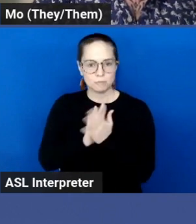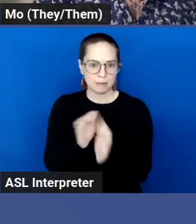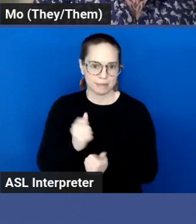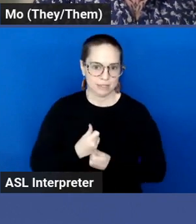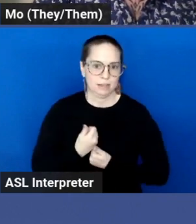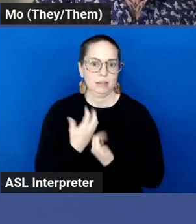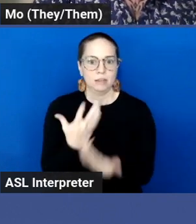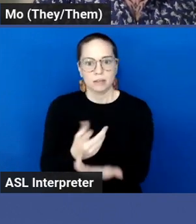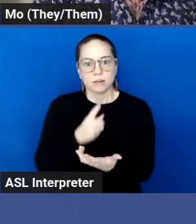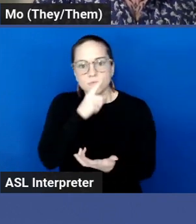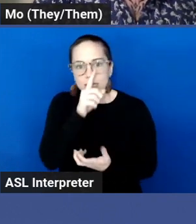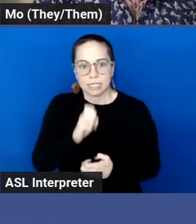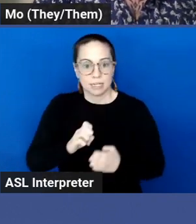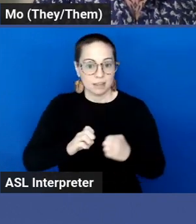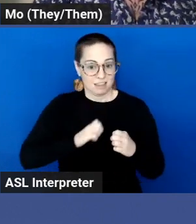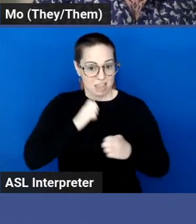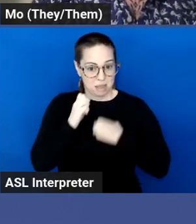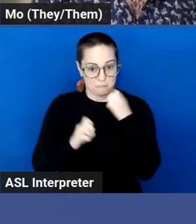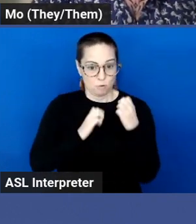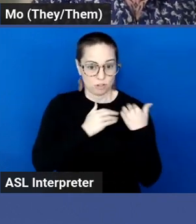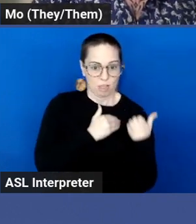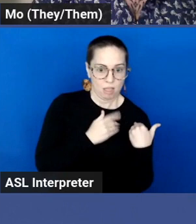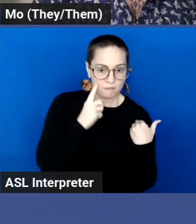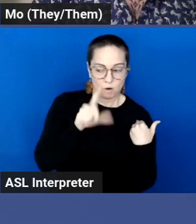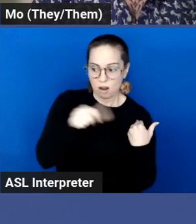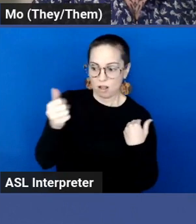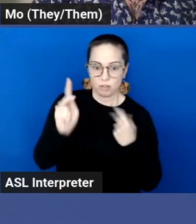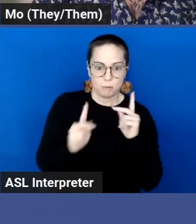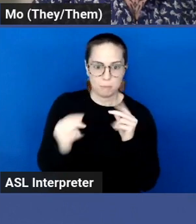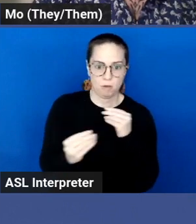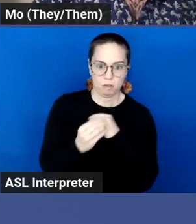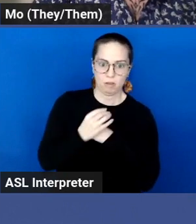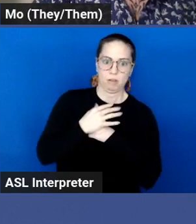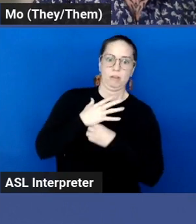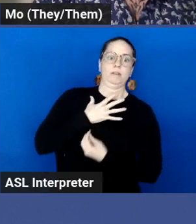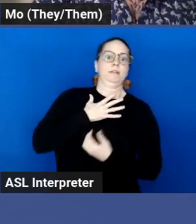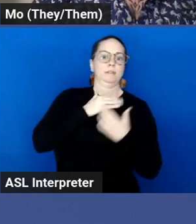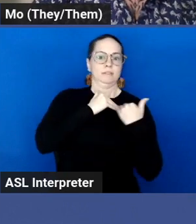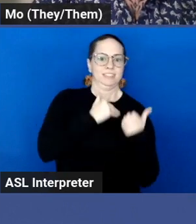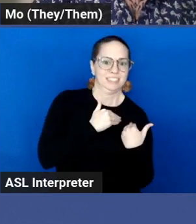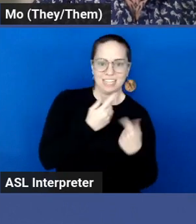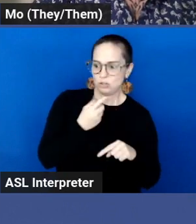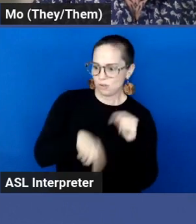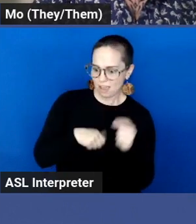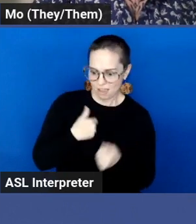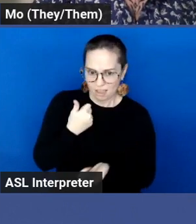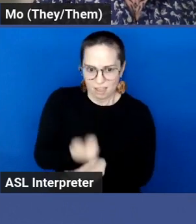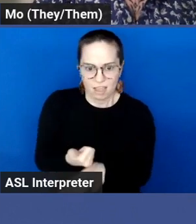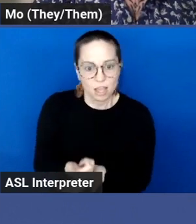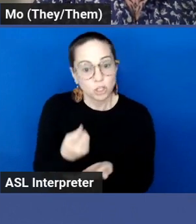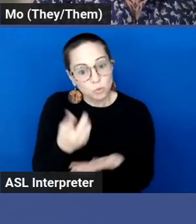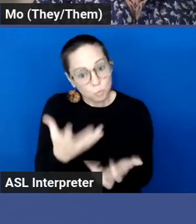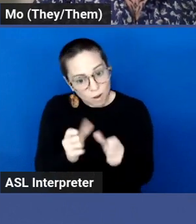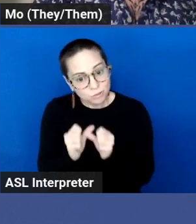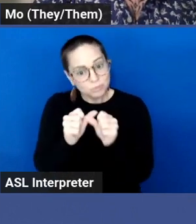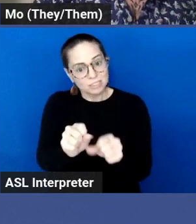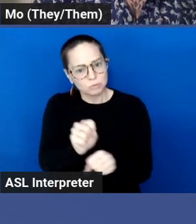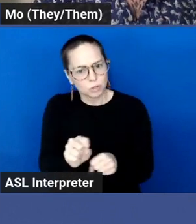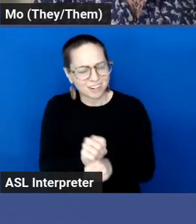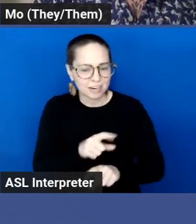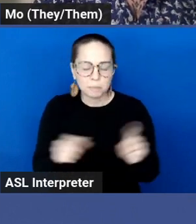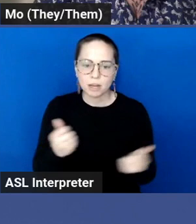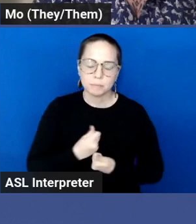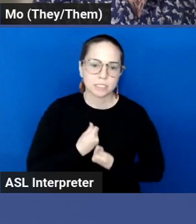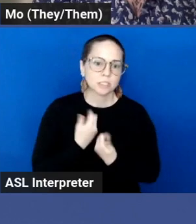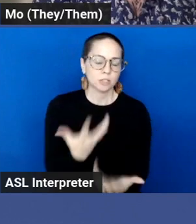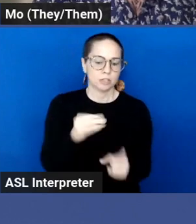from carrying the emotional burden of others. You have no more empathy left to give, and you often want to keep doing your work, but are exhausted from what you're being exposed